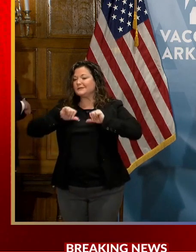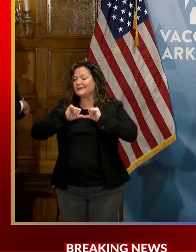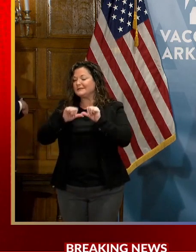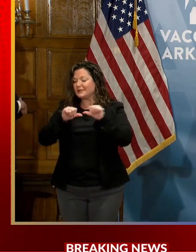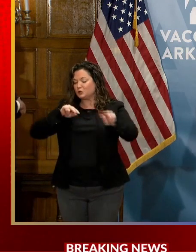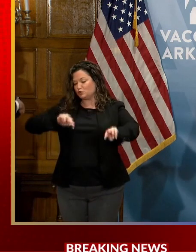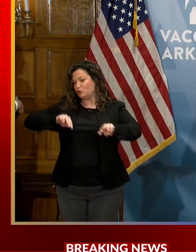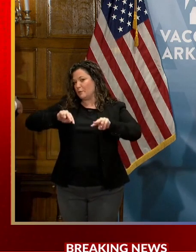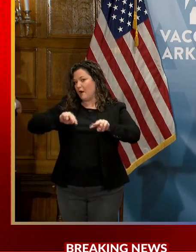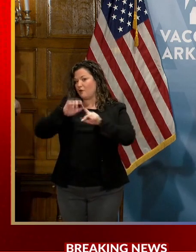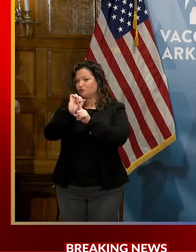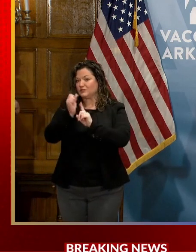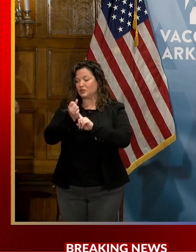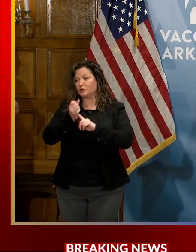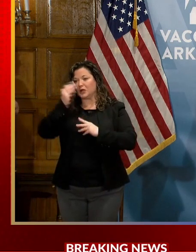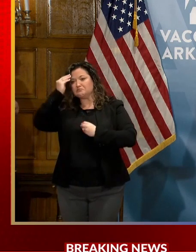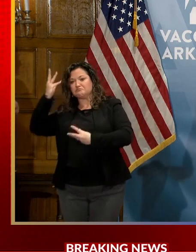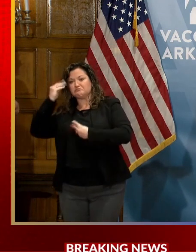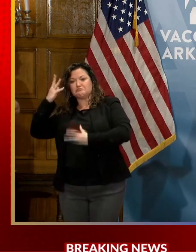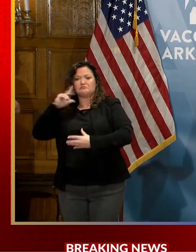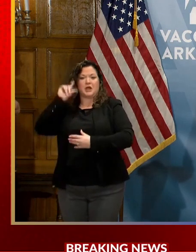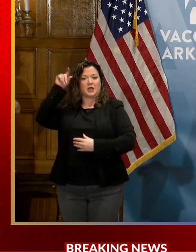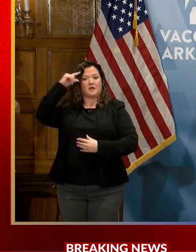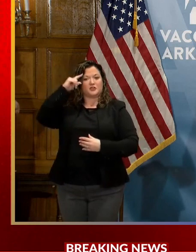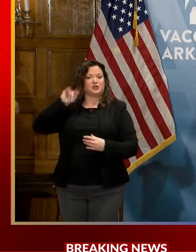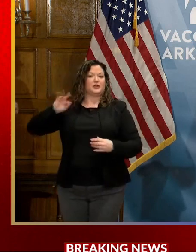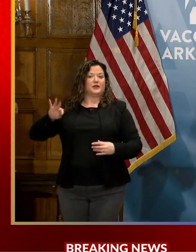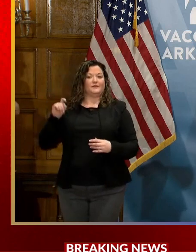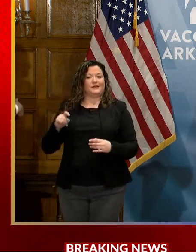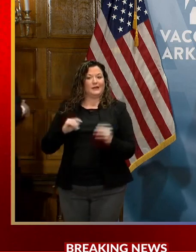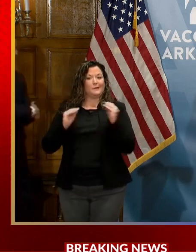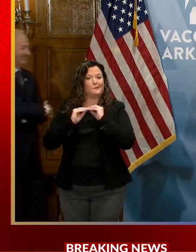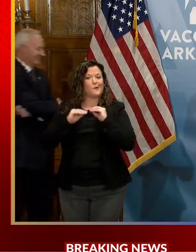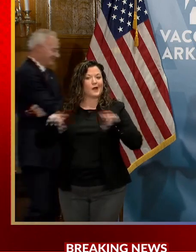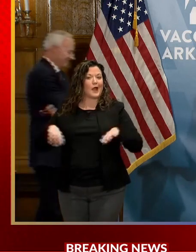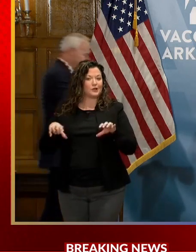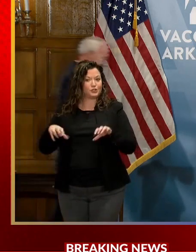situation and keep the governor apprised if any further action is warranted.